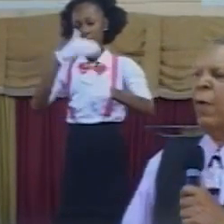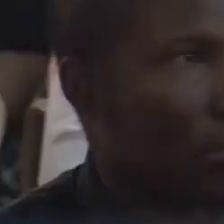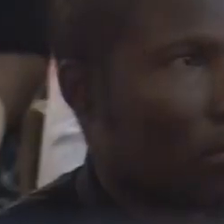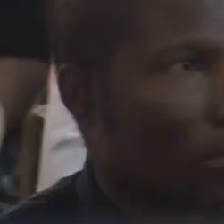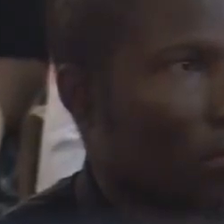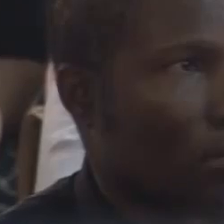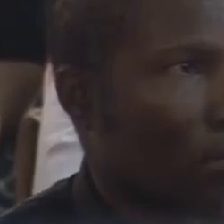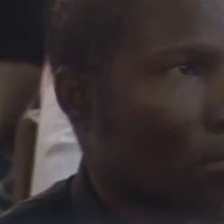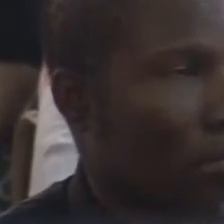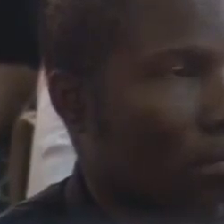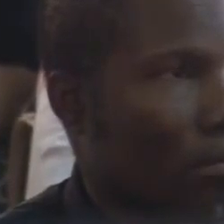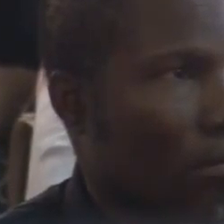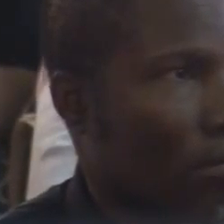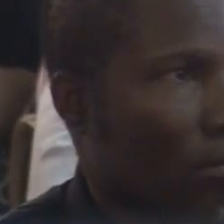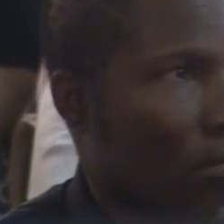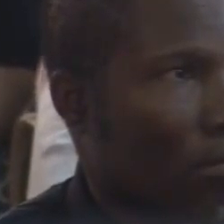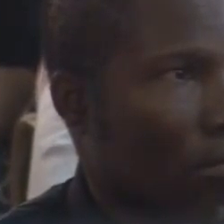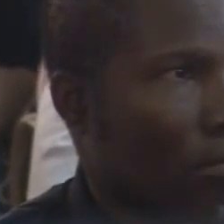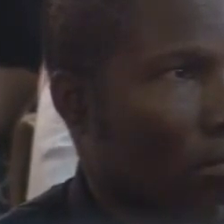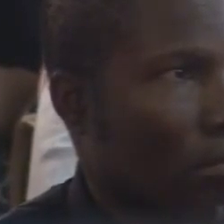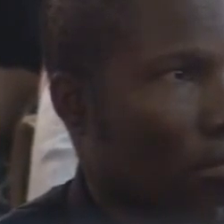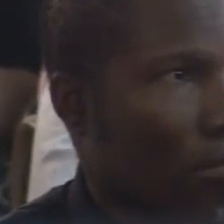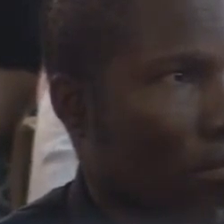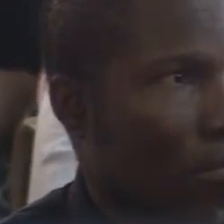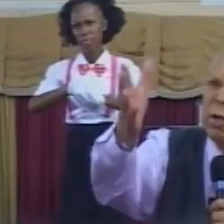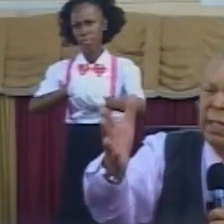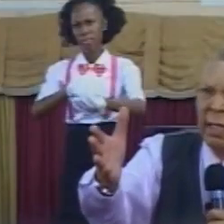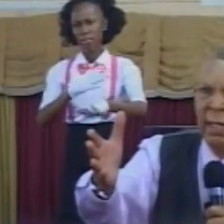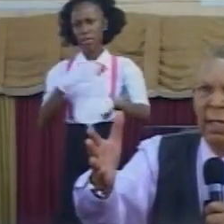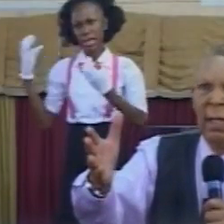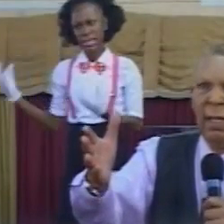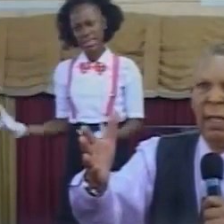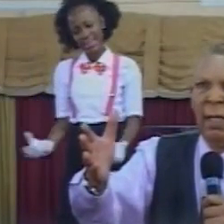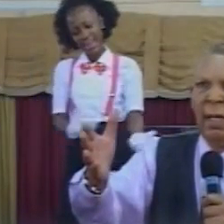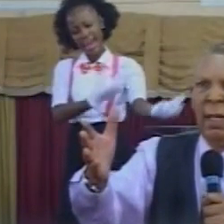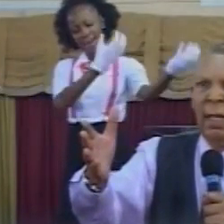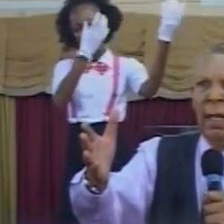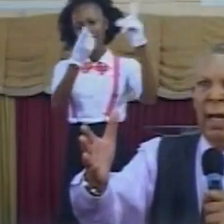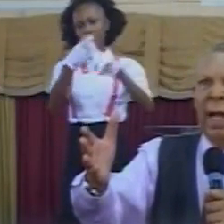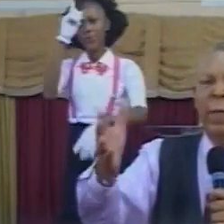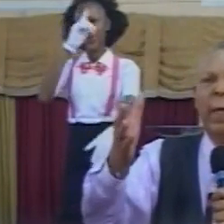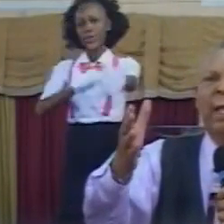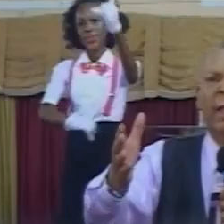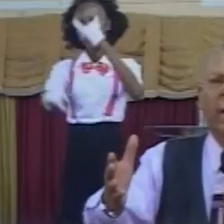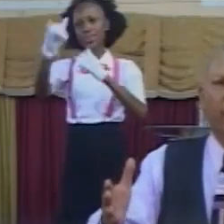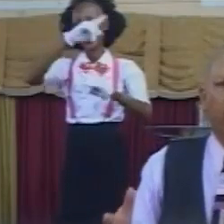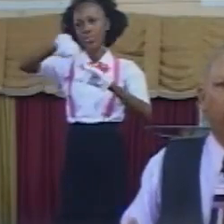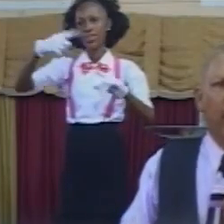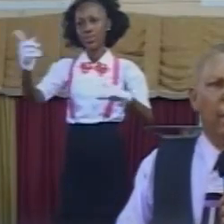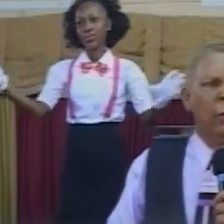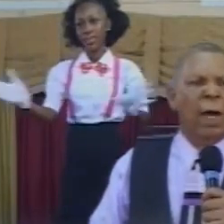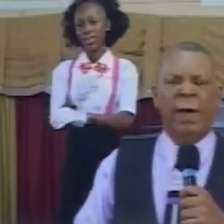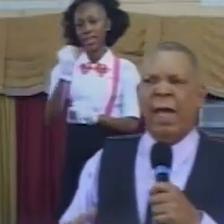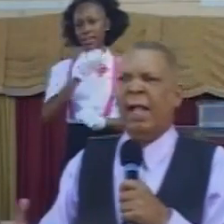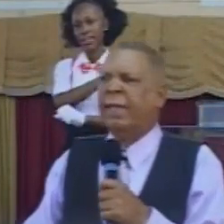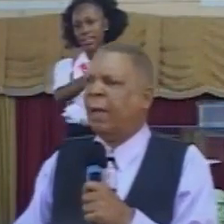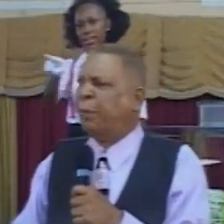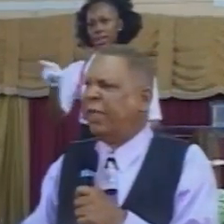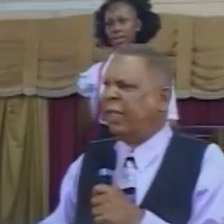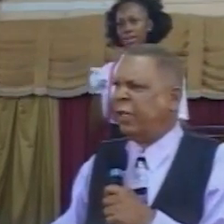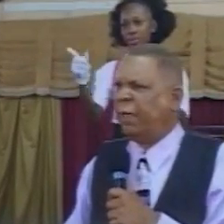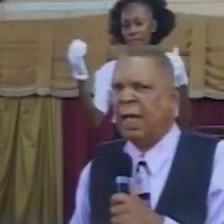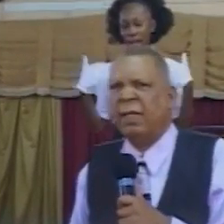And we must leave time and be translated to eternity. And when you get there, you have a